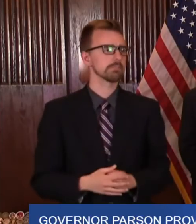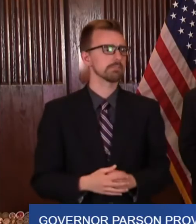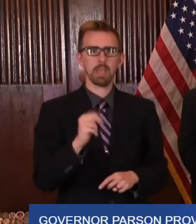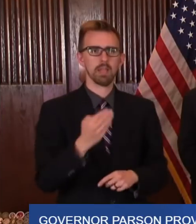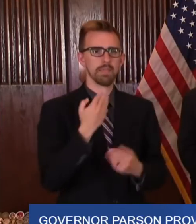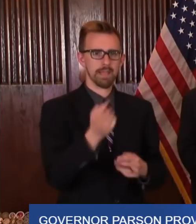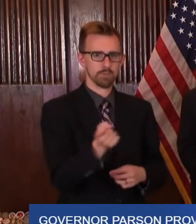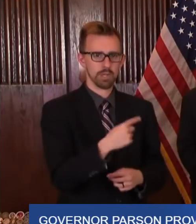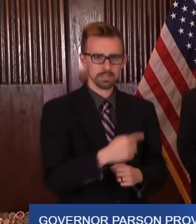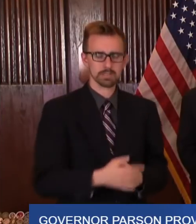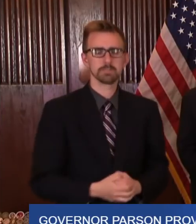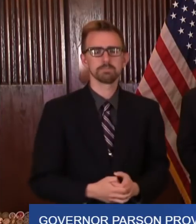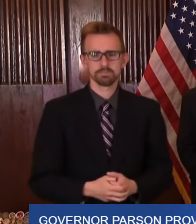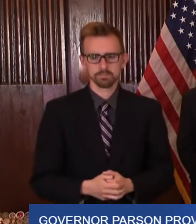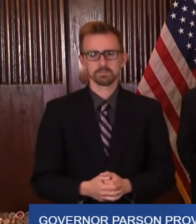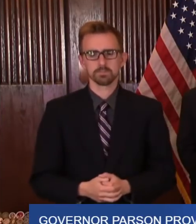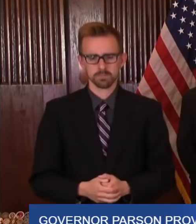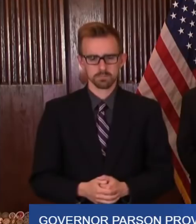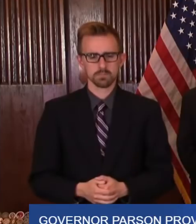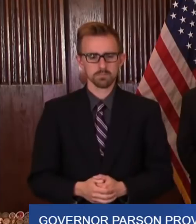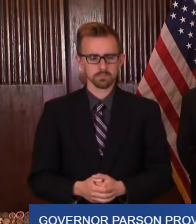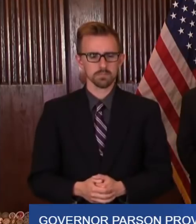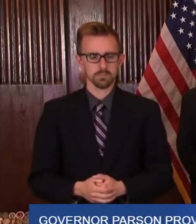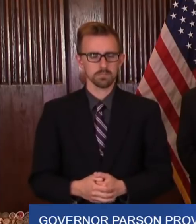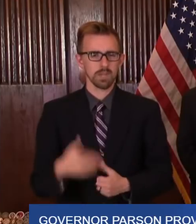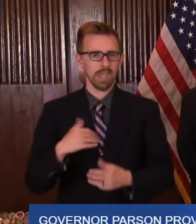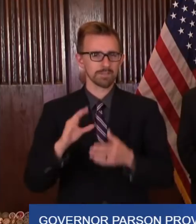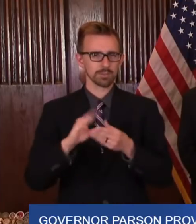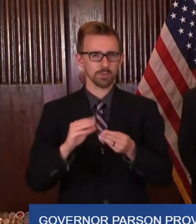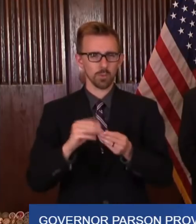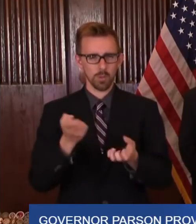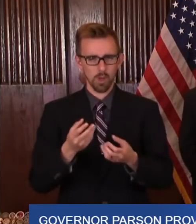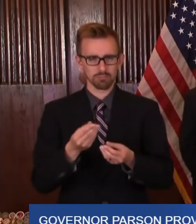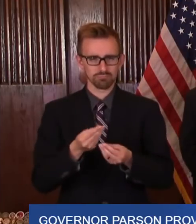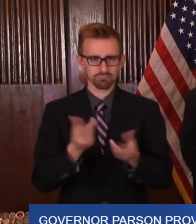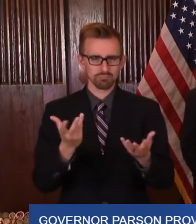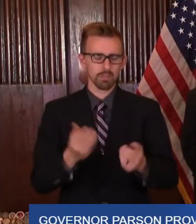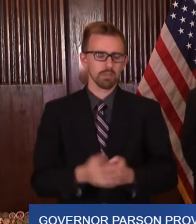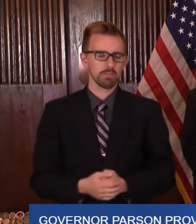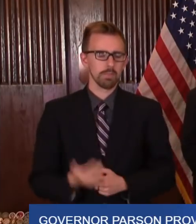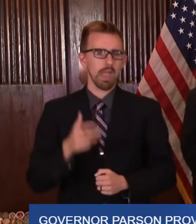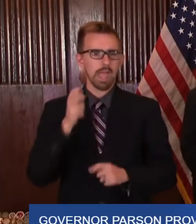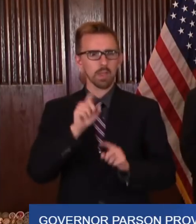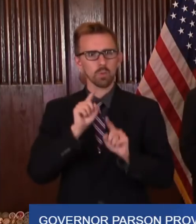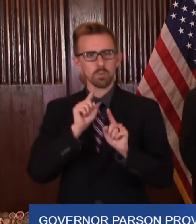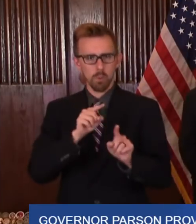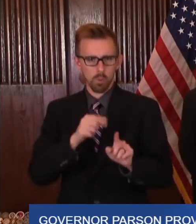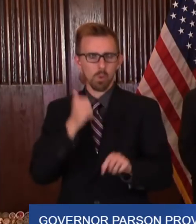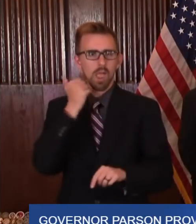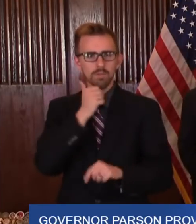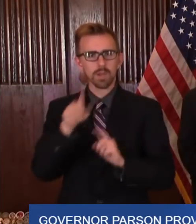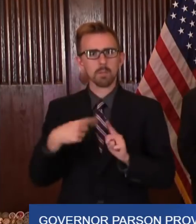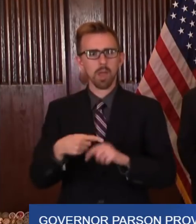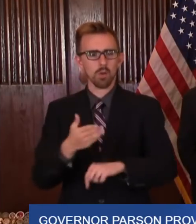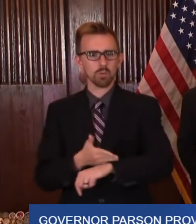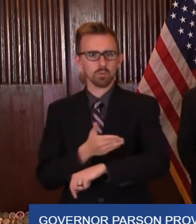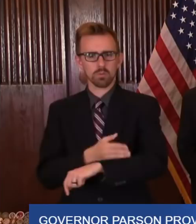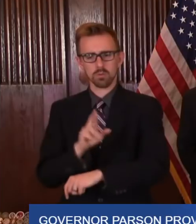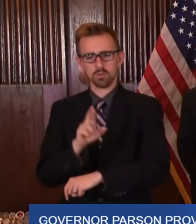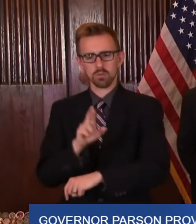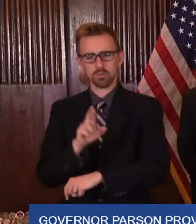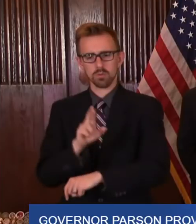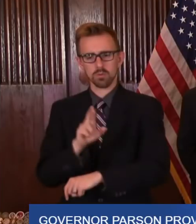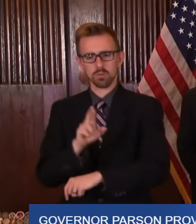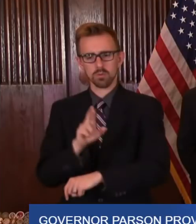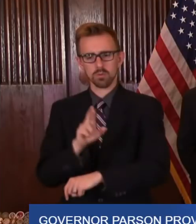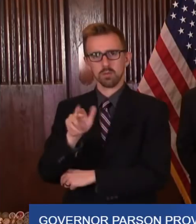for the question. I have to tell a little story. I hear a report every day about recovery rates for the